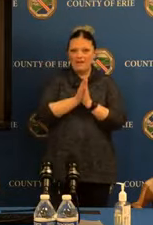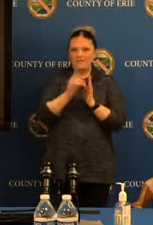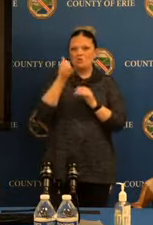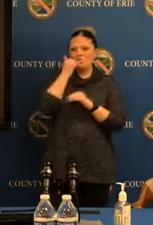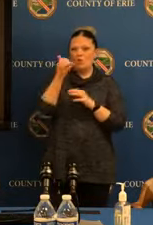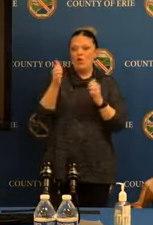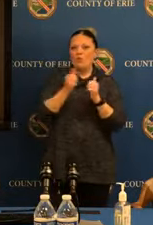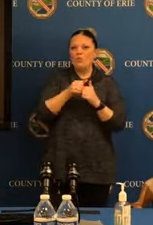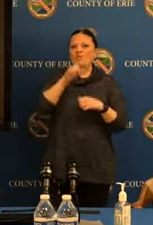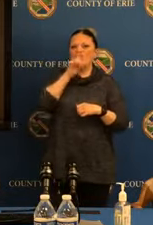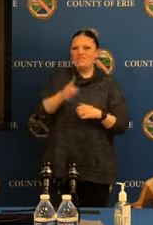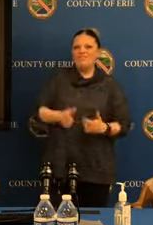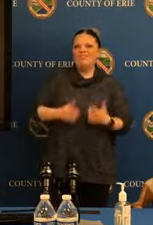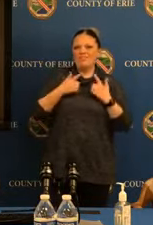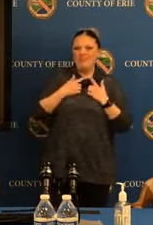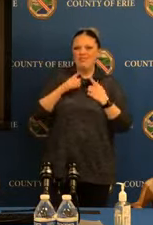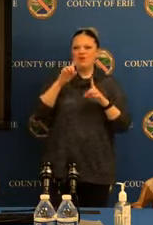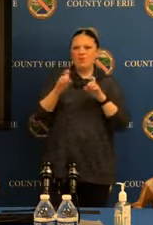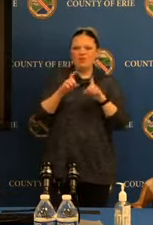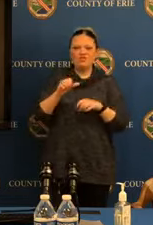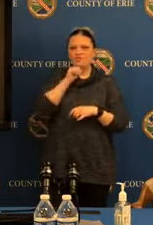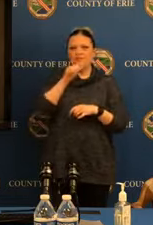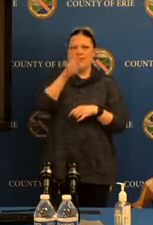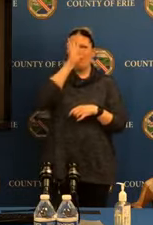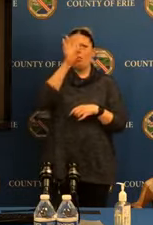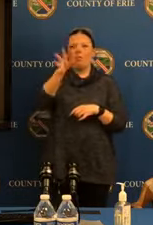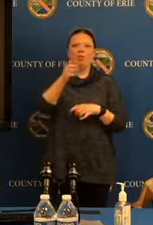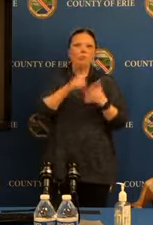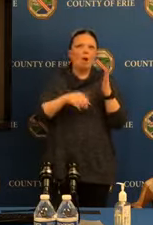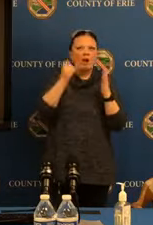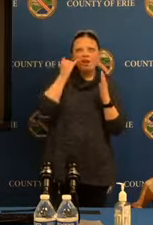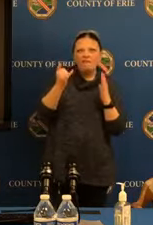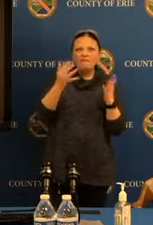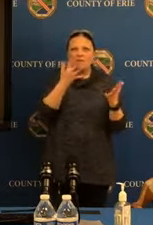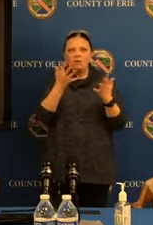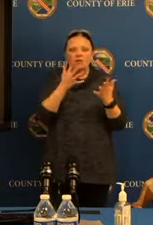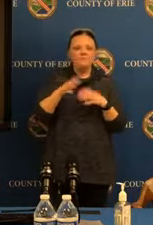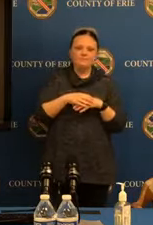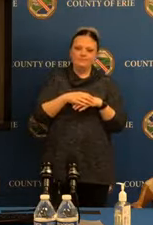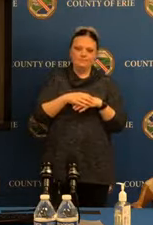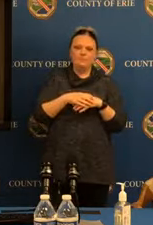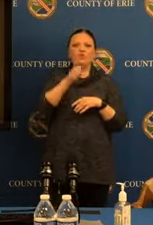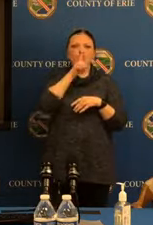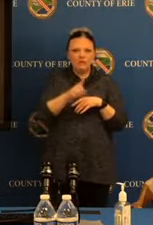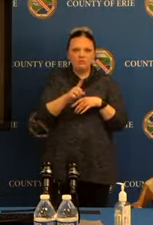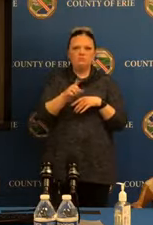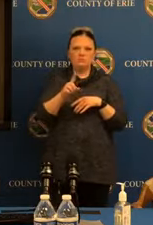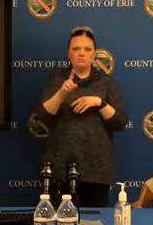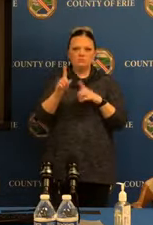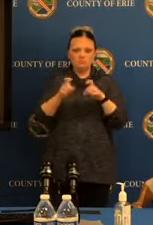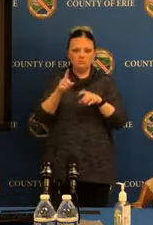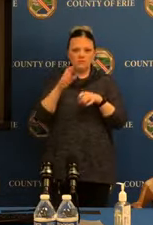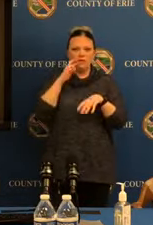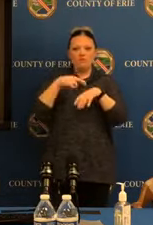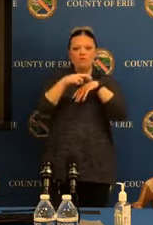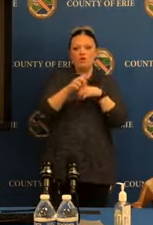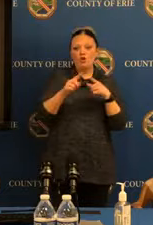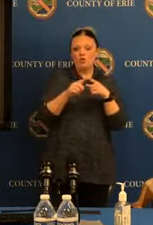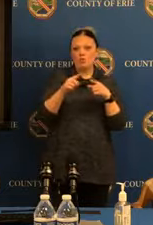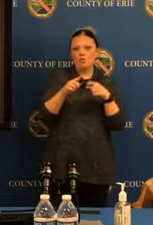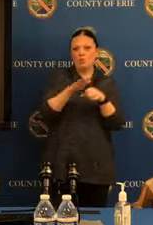life questions rather than your hypothetical questions. And we want to refer you, of course, to the locations we